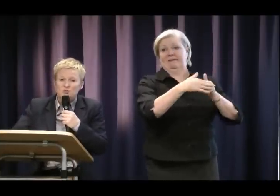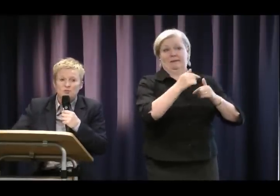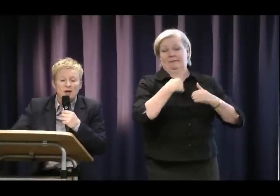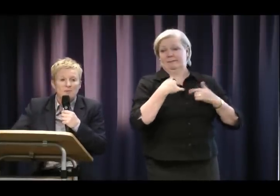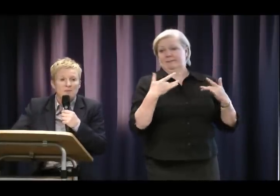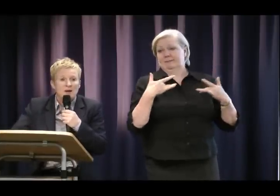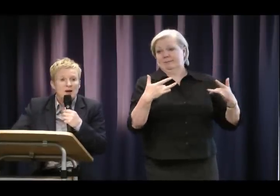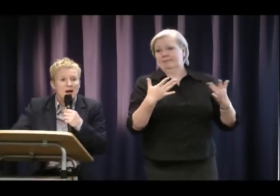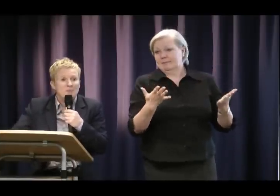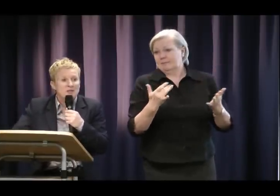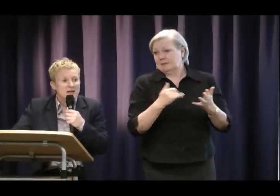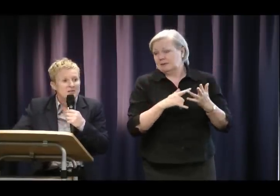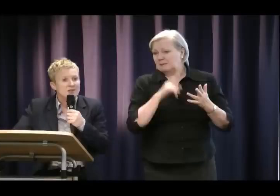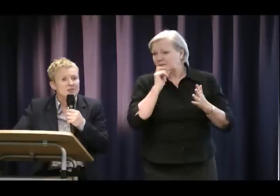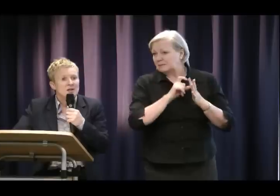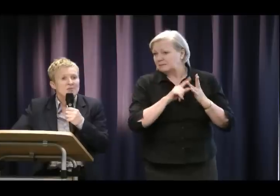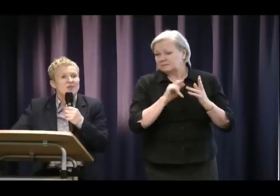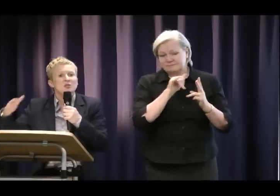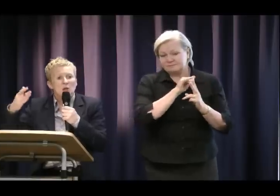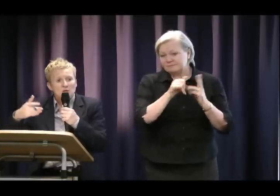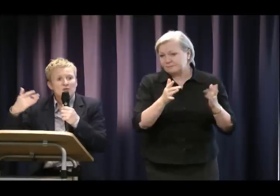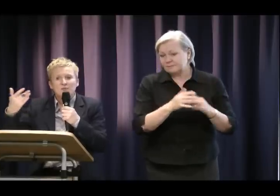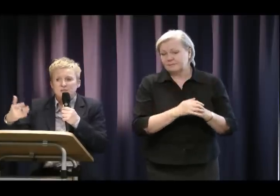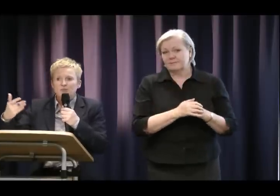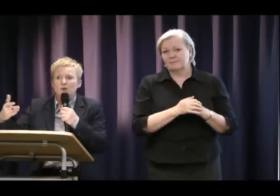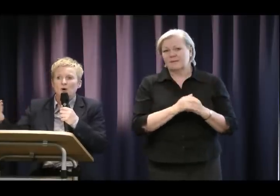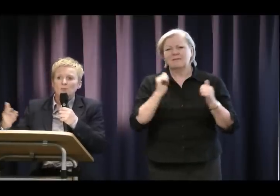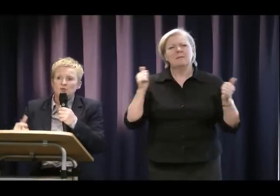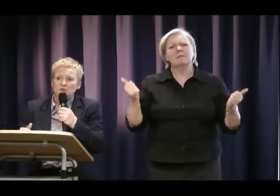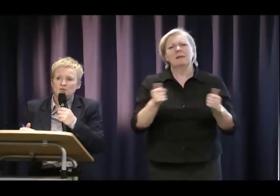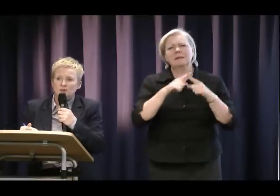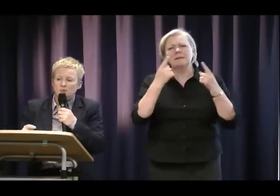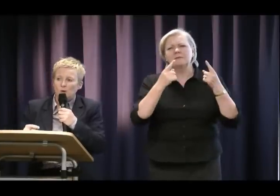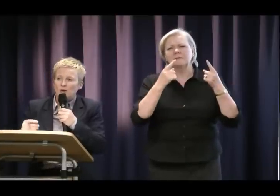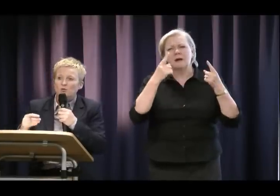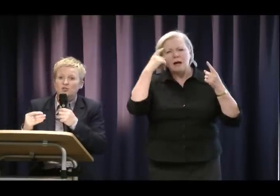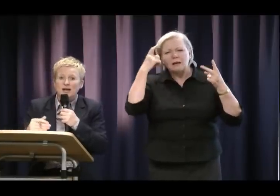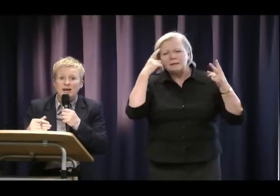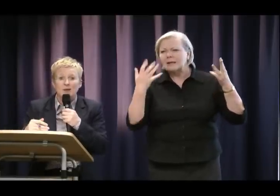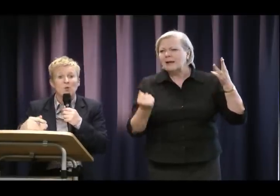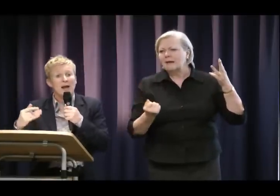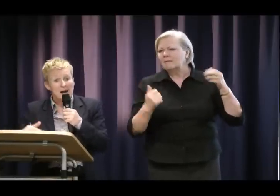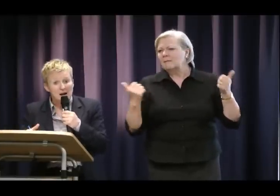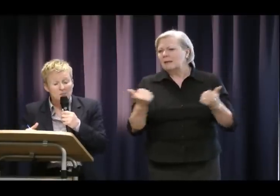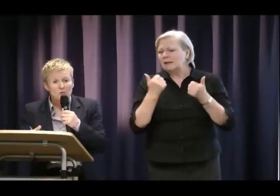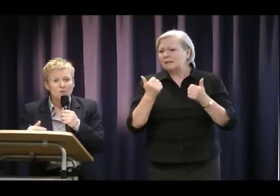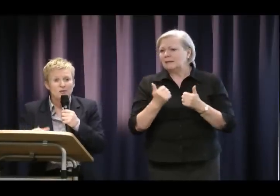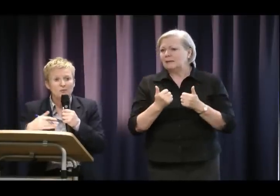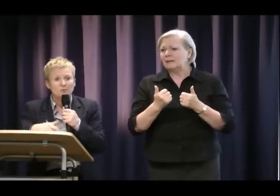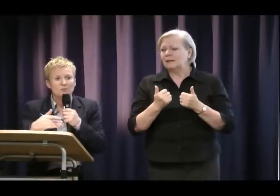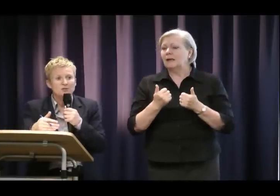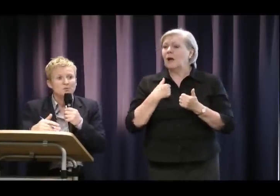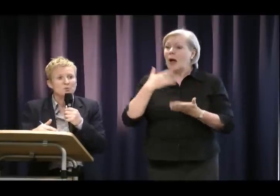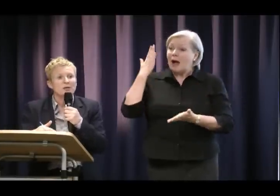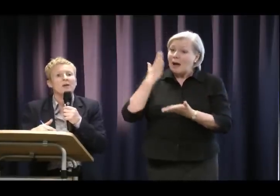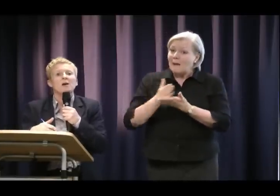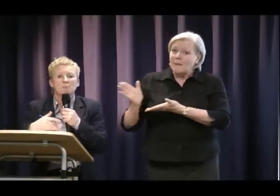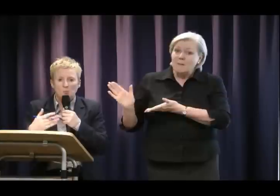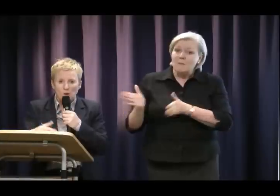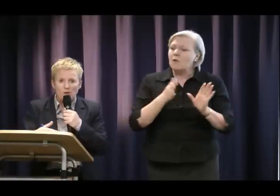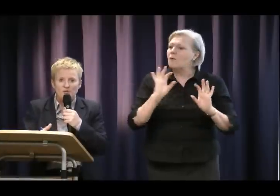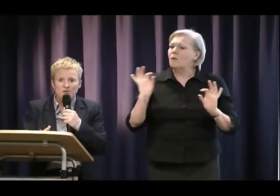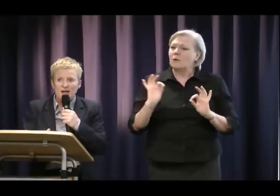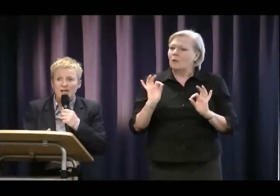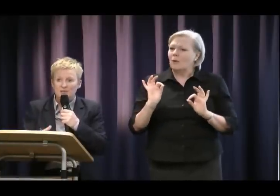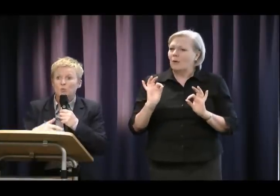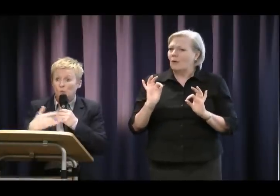to update it. There's lots of different options, and we're not saying that we are moving from this building, but